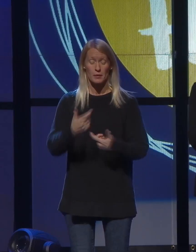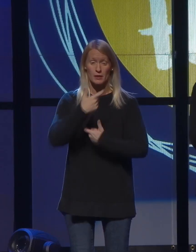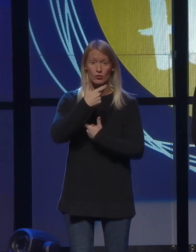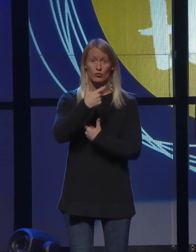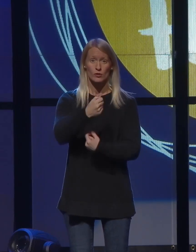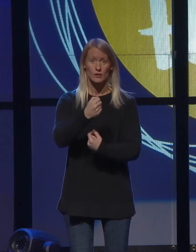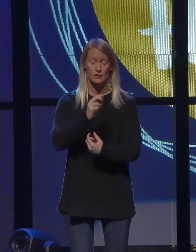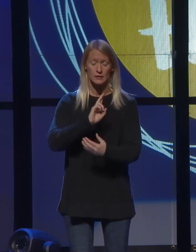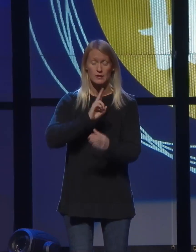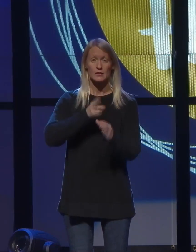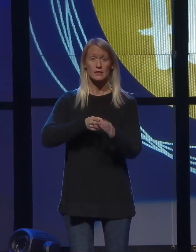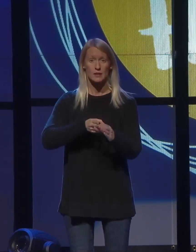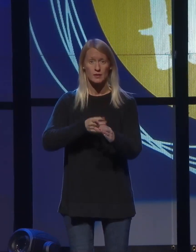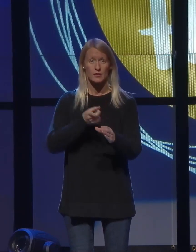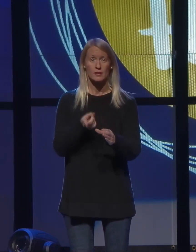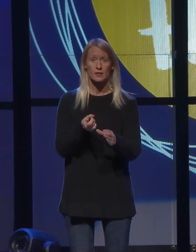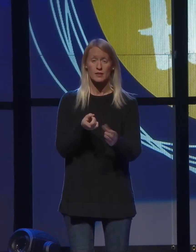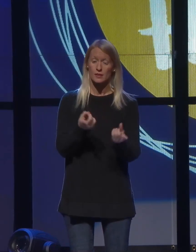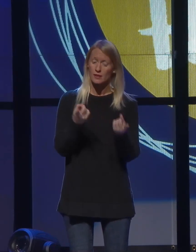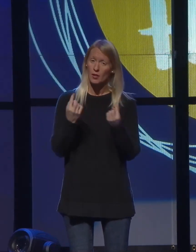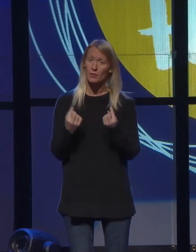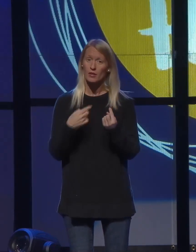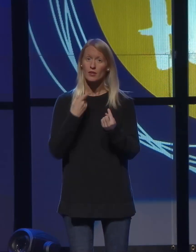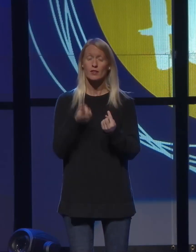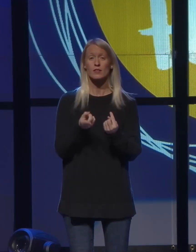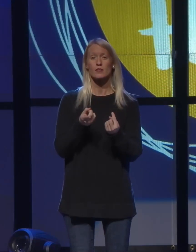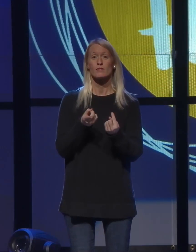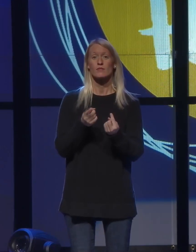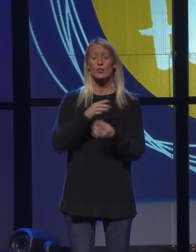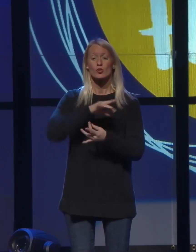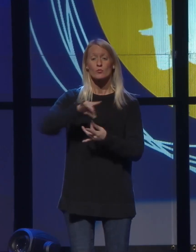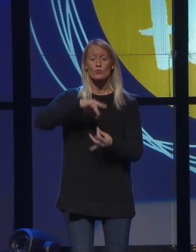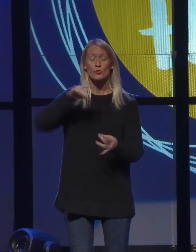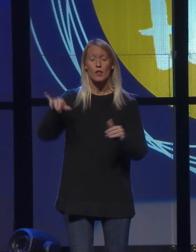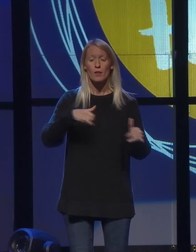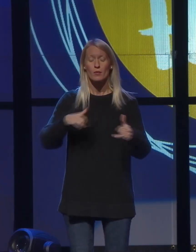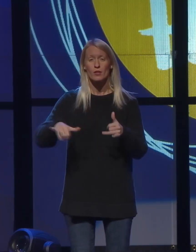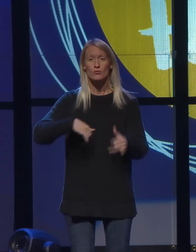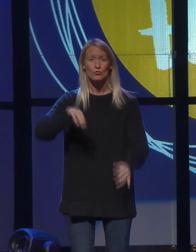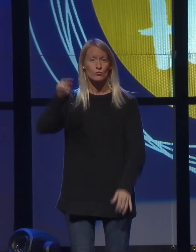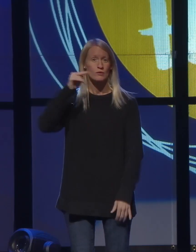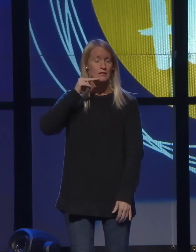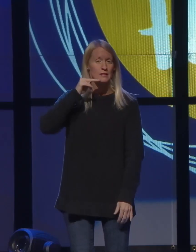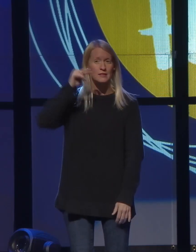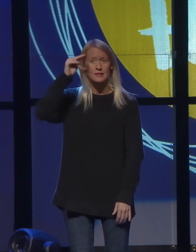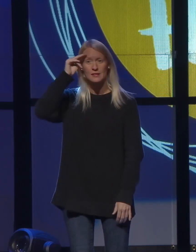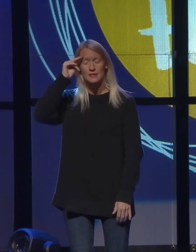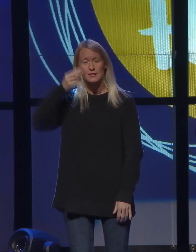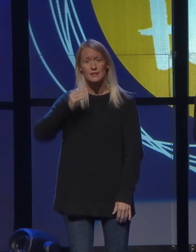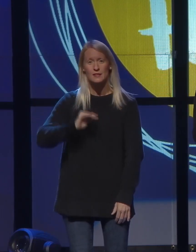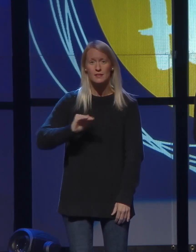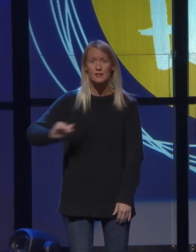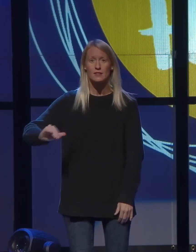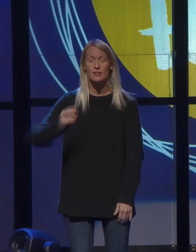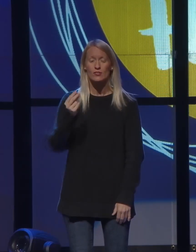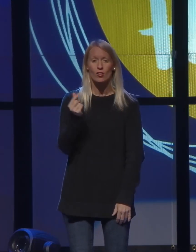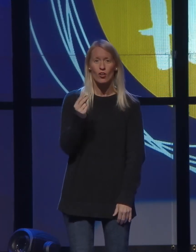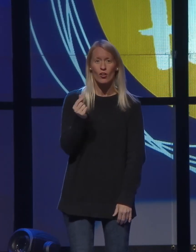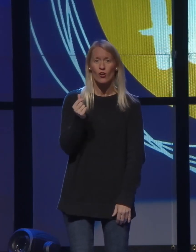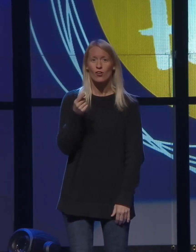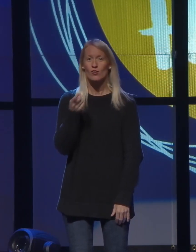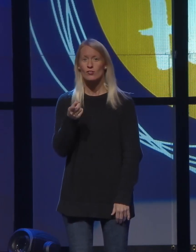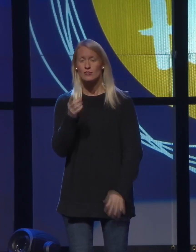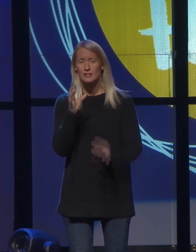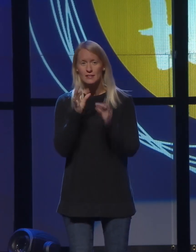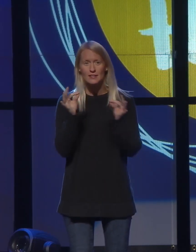Spooky Palooza, maybe with their kids, nieces and nephews, their dog, their cat, their grandkids? Anyone?